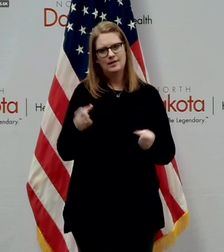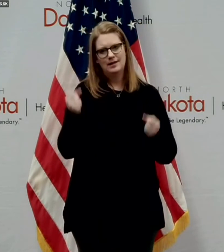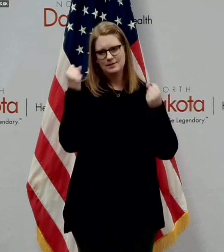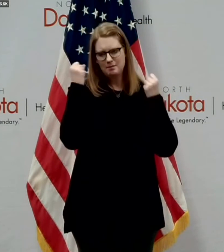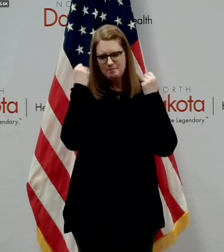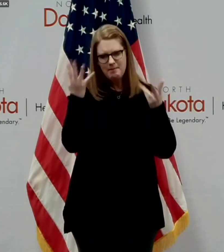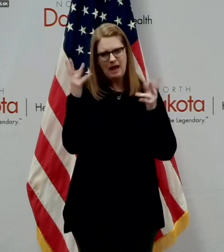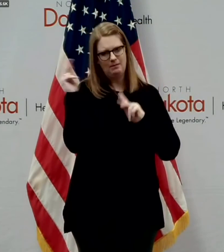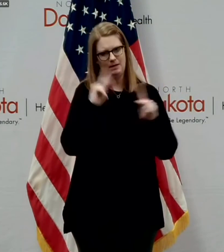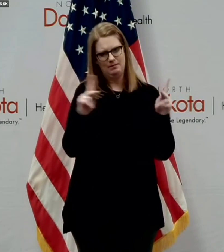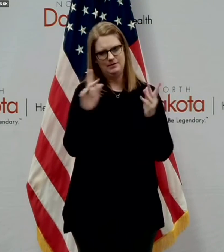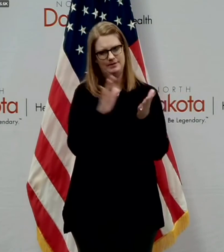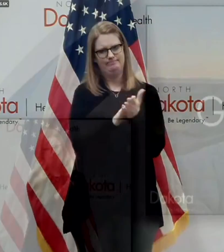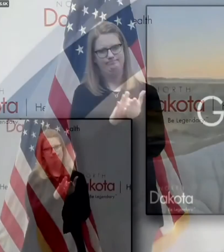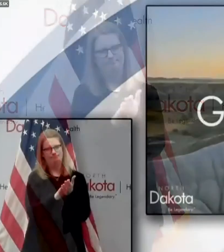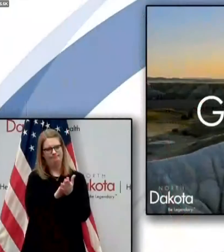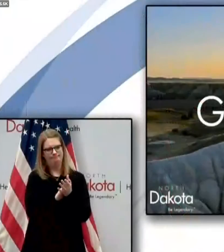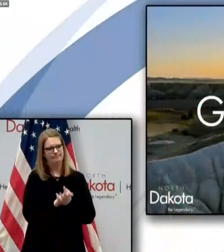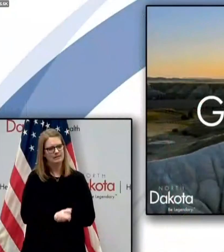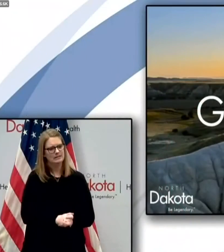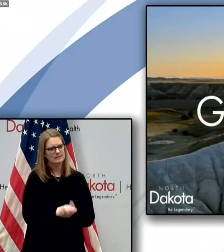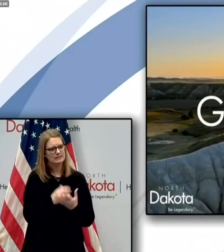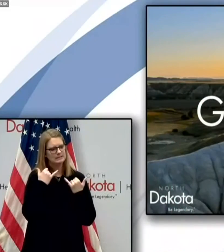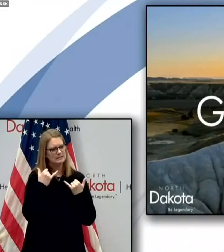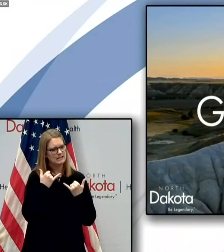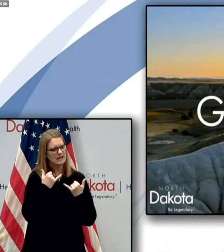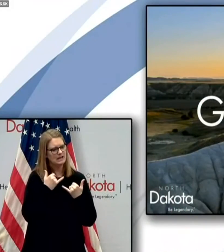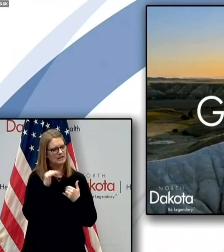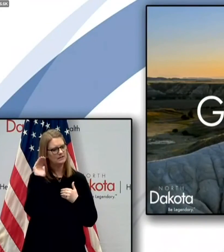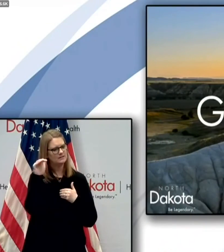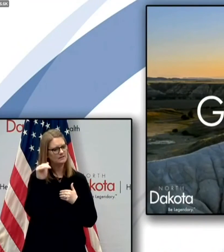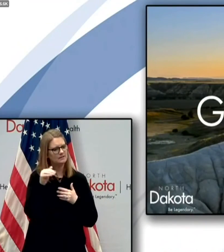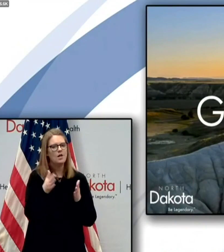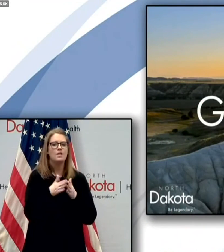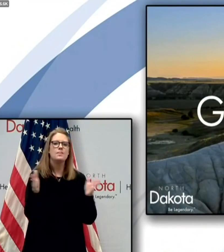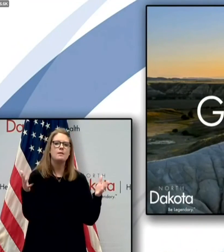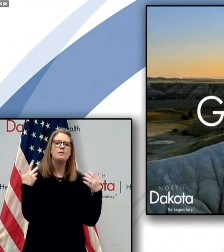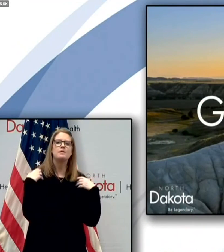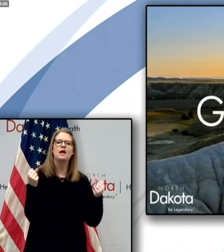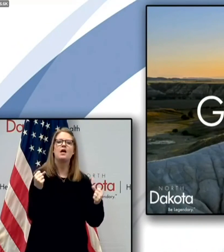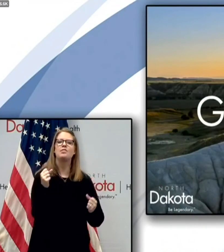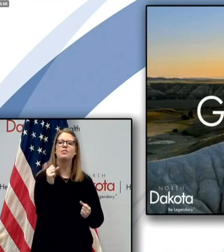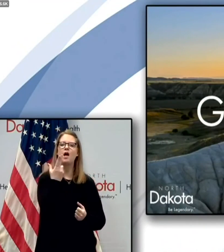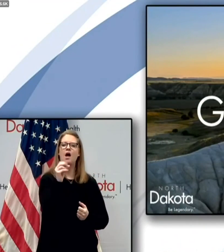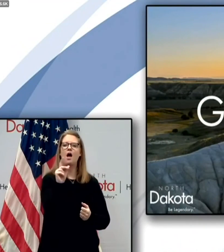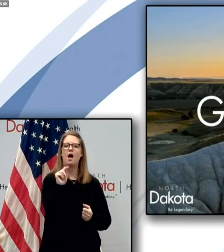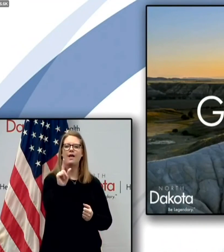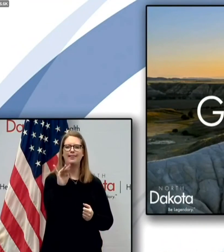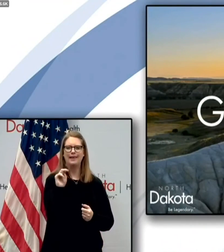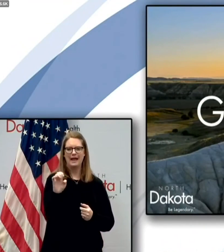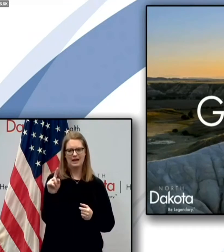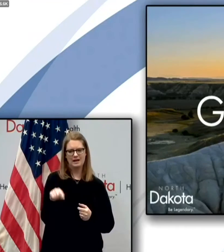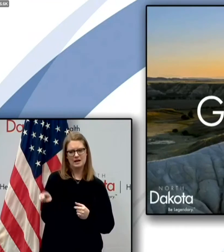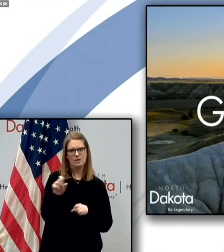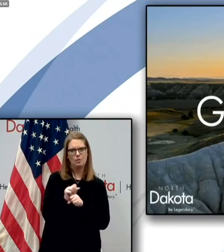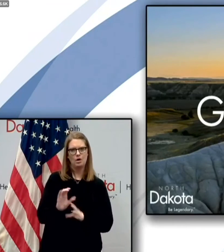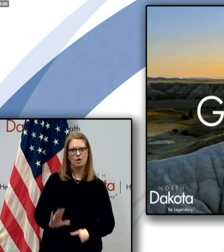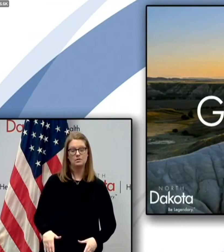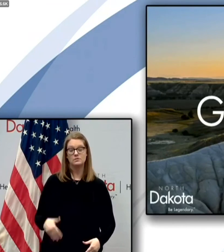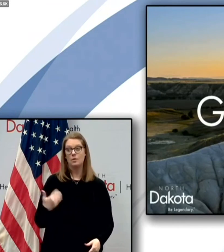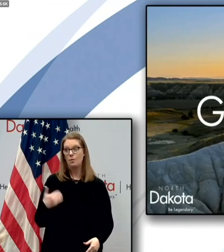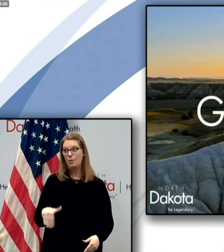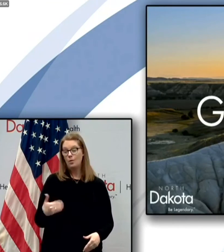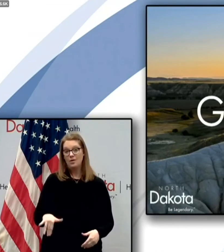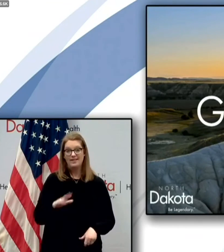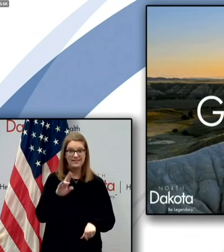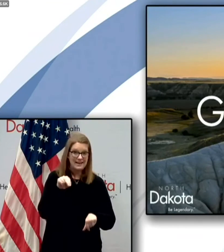gratitude with, but today our shout out goes to all the public health hotline workers. There are so many of these on the